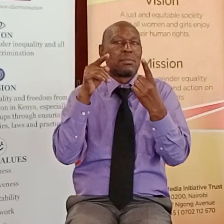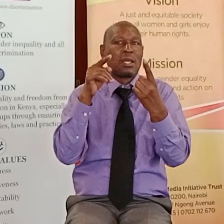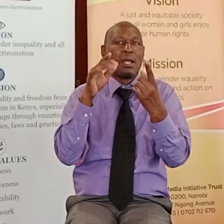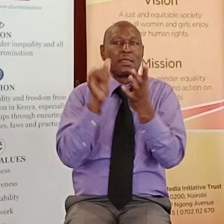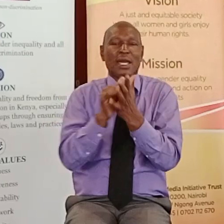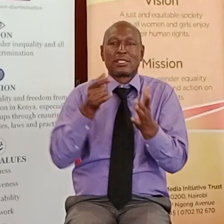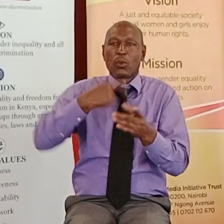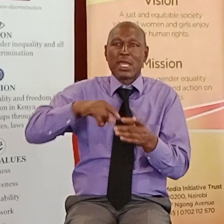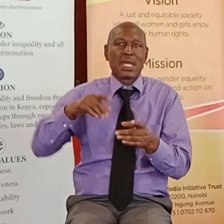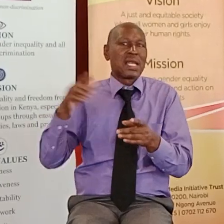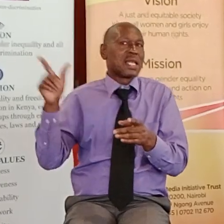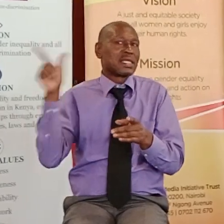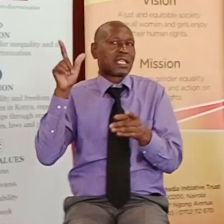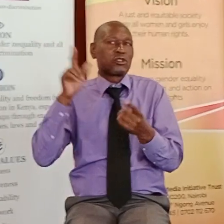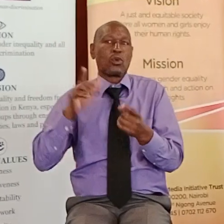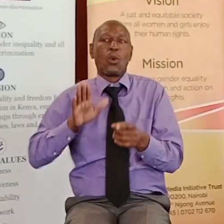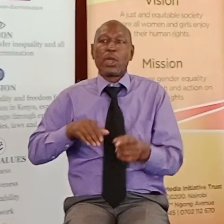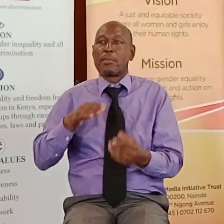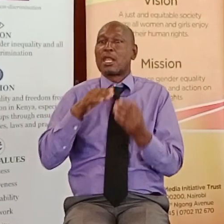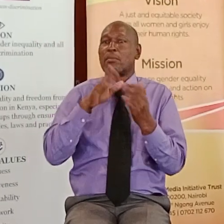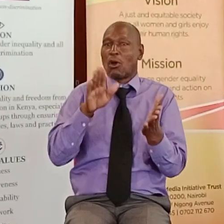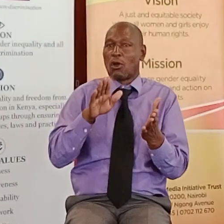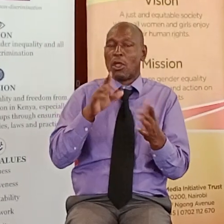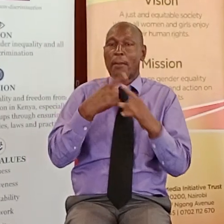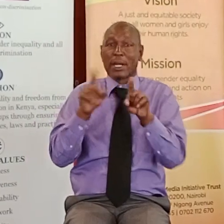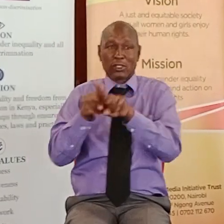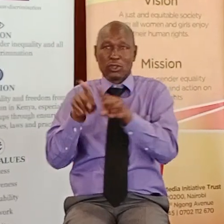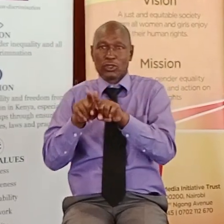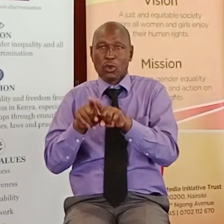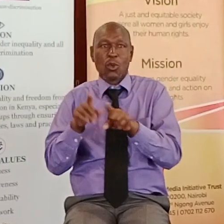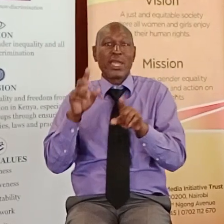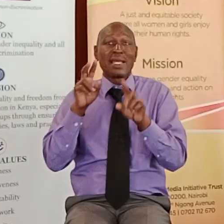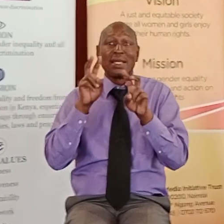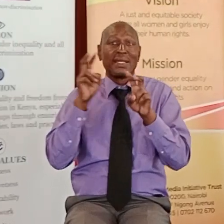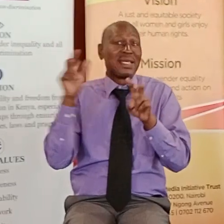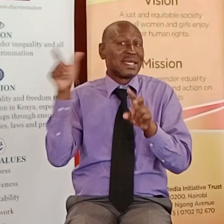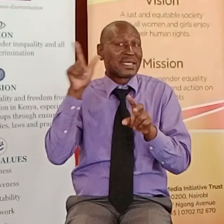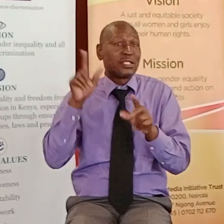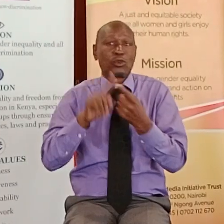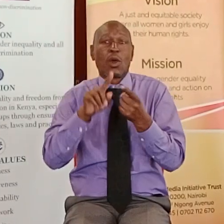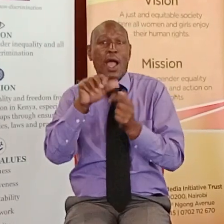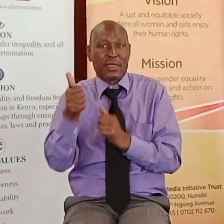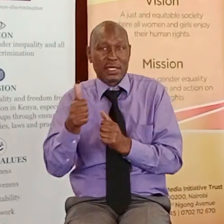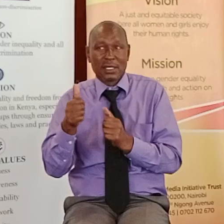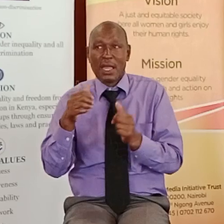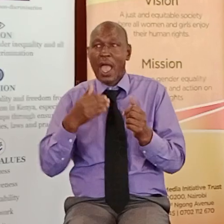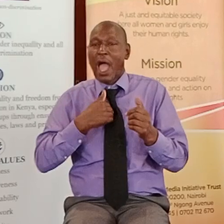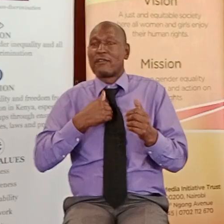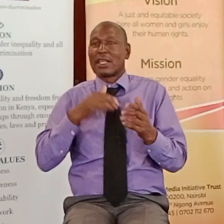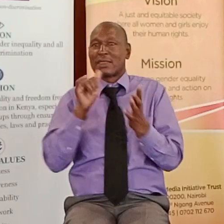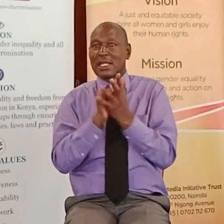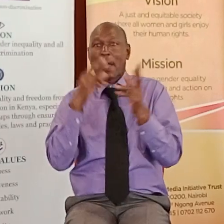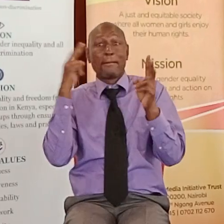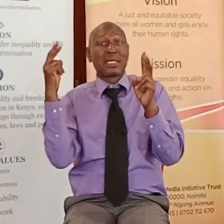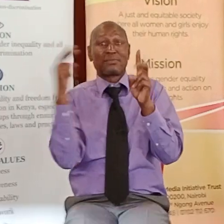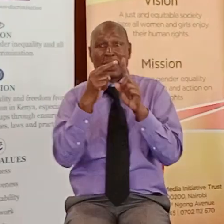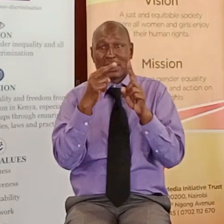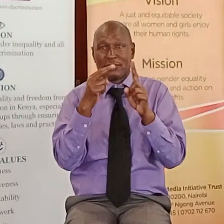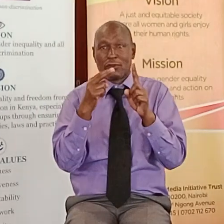to women more, but we also need to listen to them. So having that perspective will go a long way in ensuring